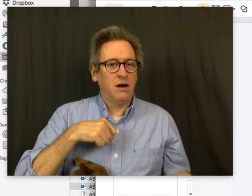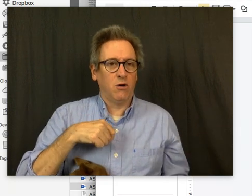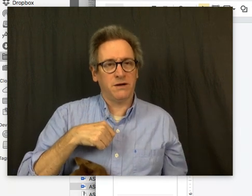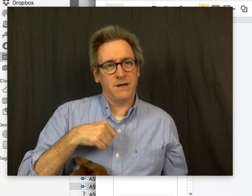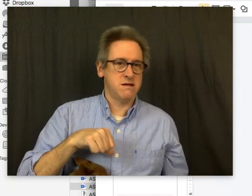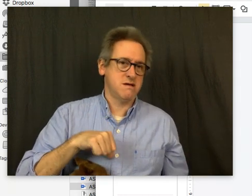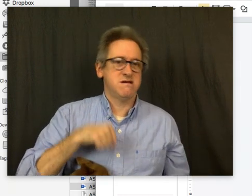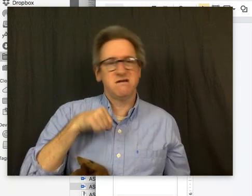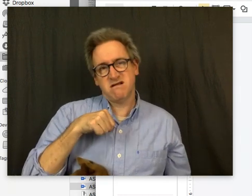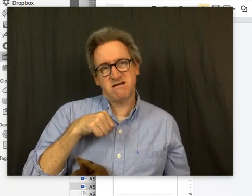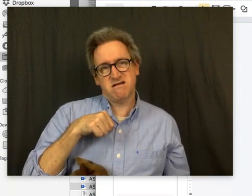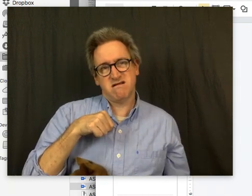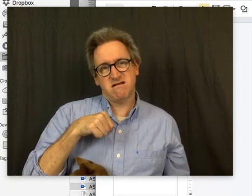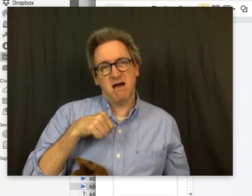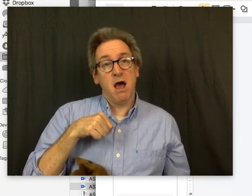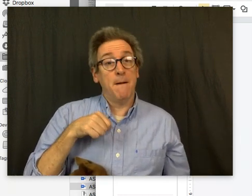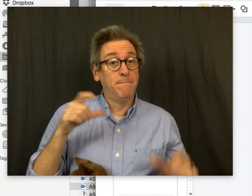or it can be